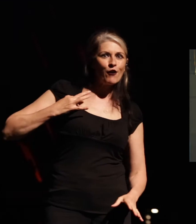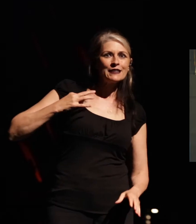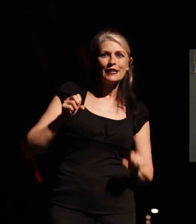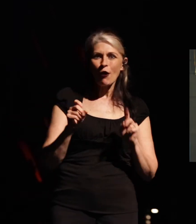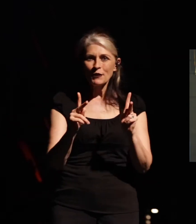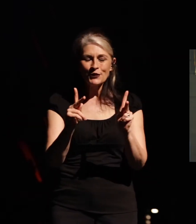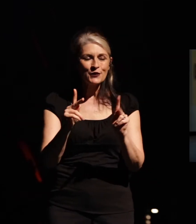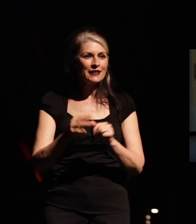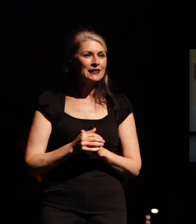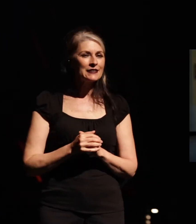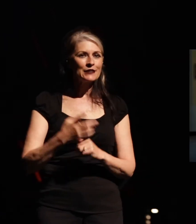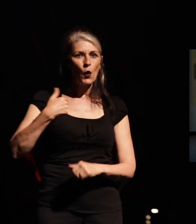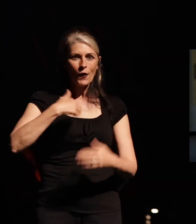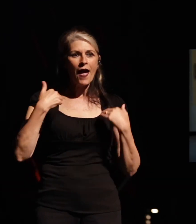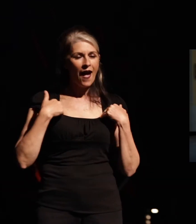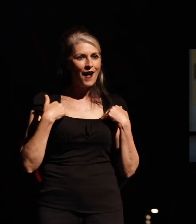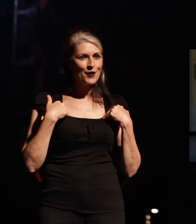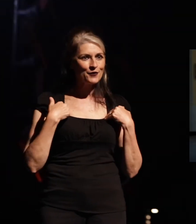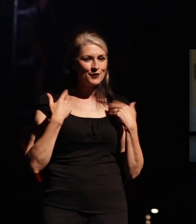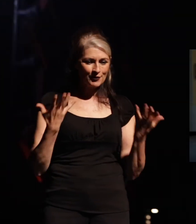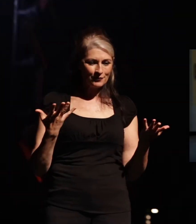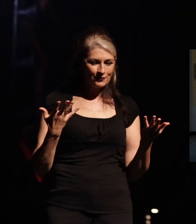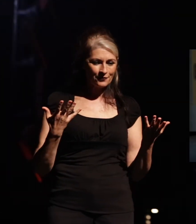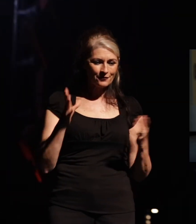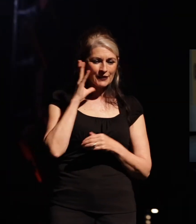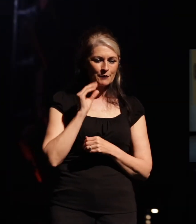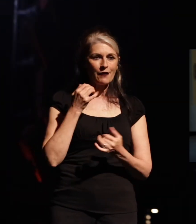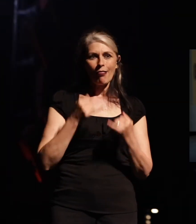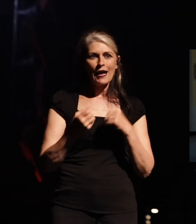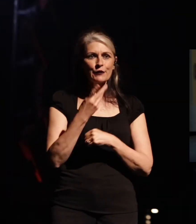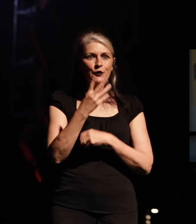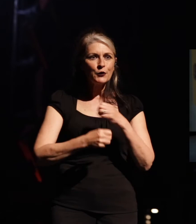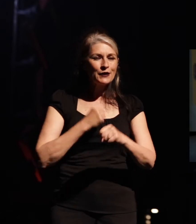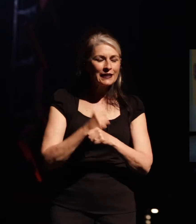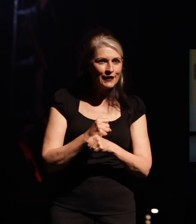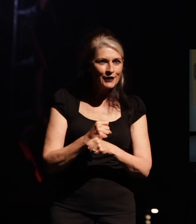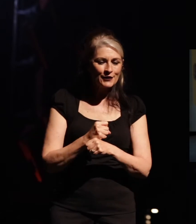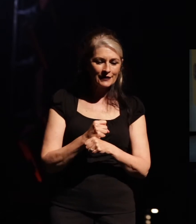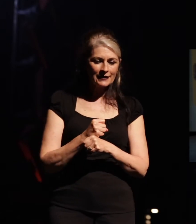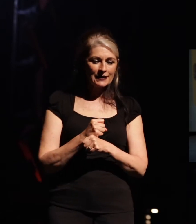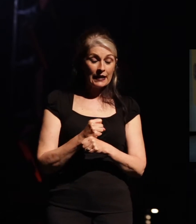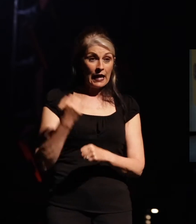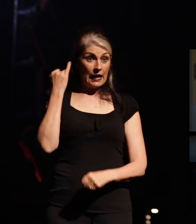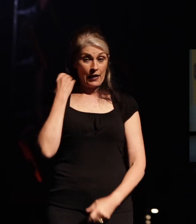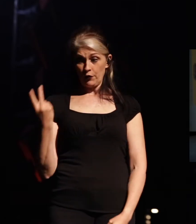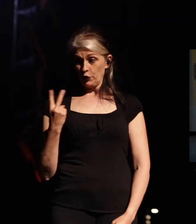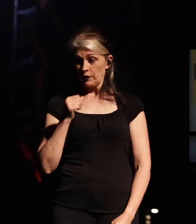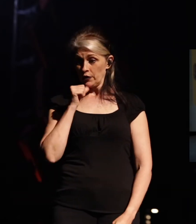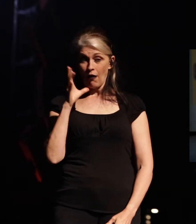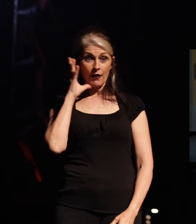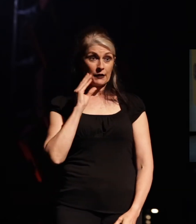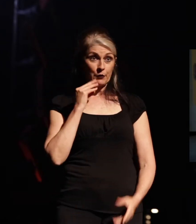we have had in the last couple of years. And had we not gone through what we went